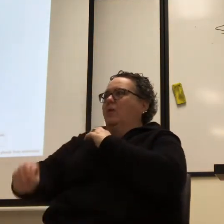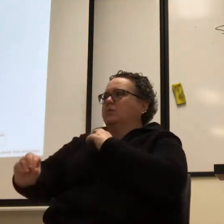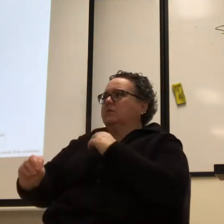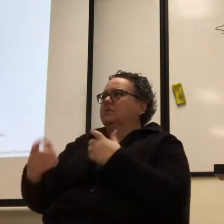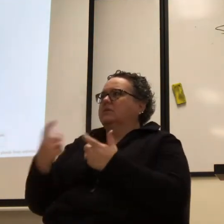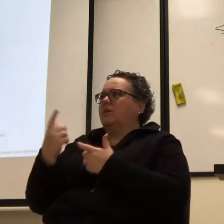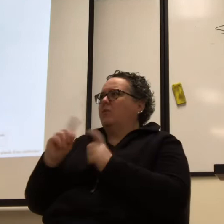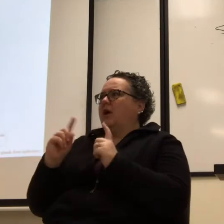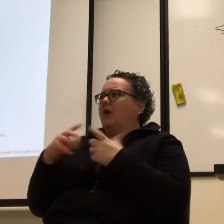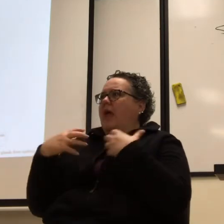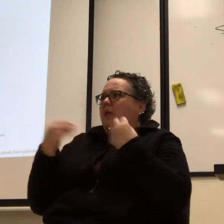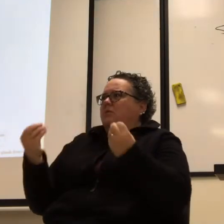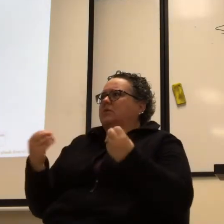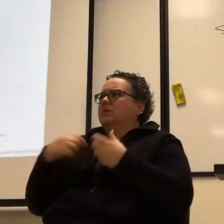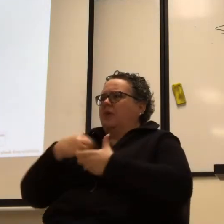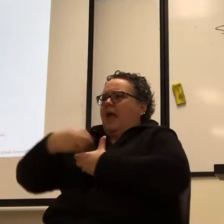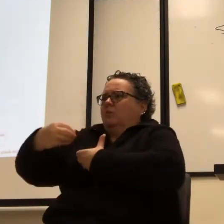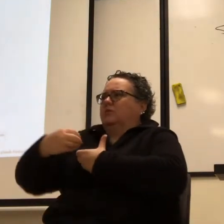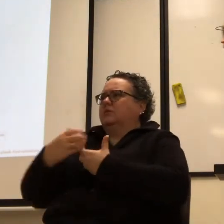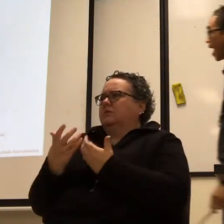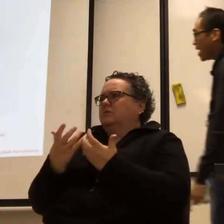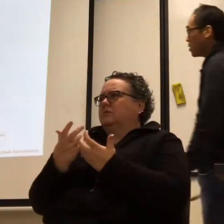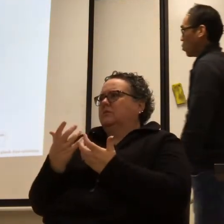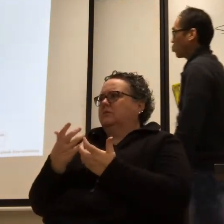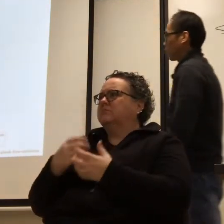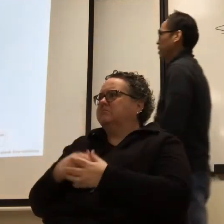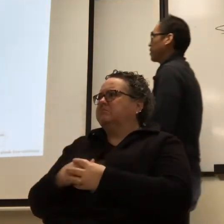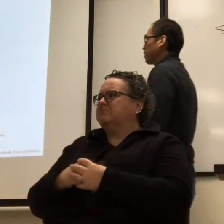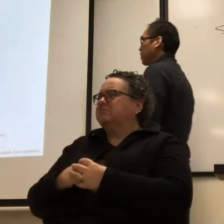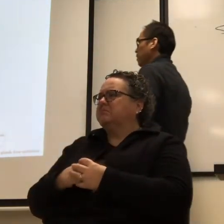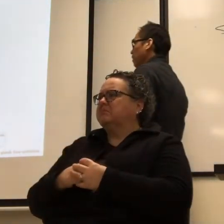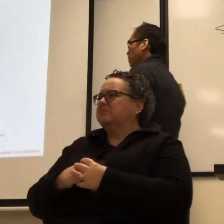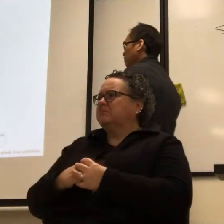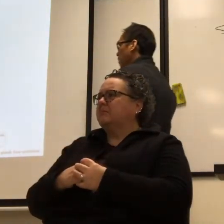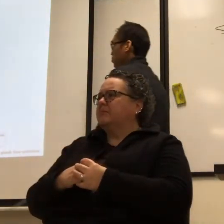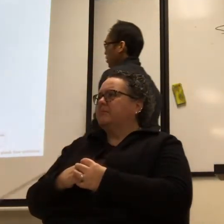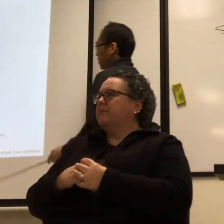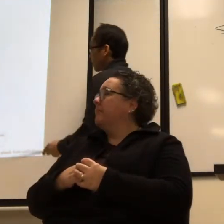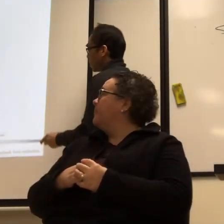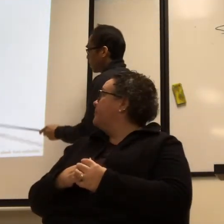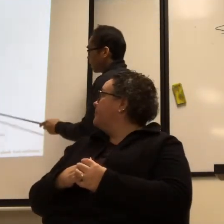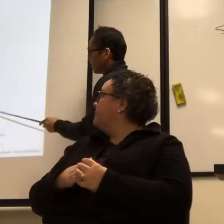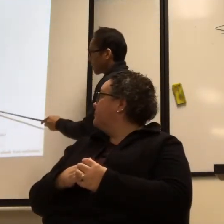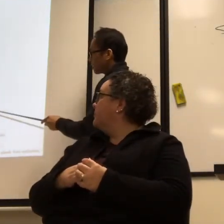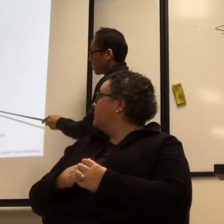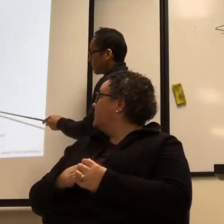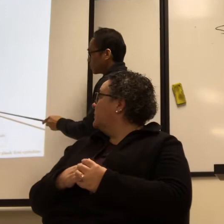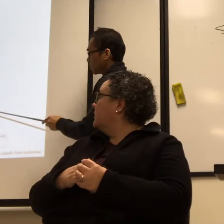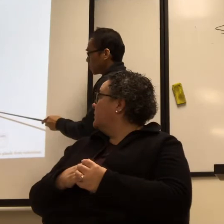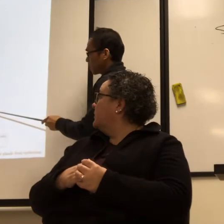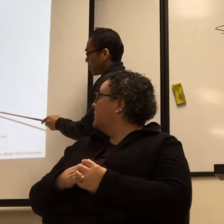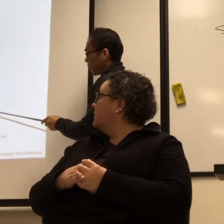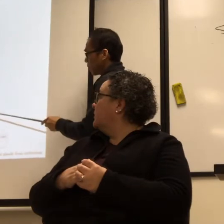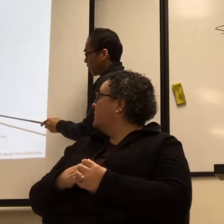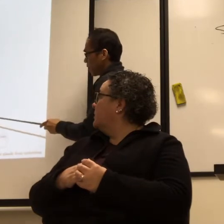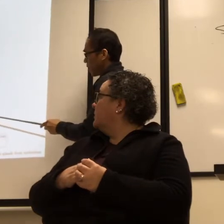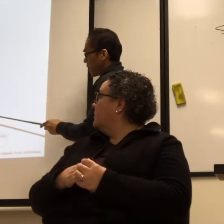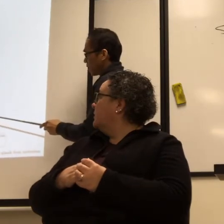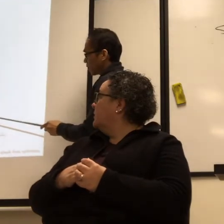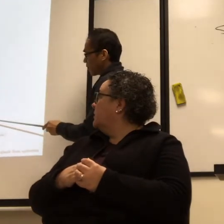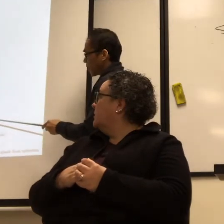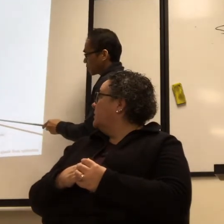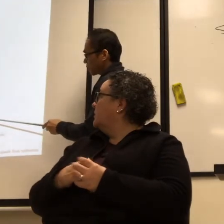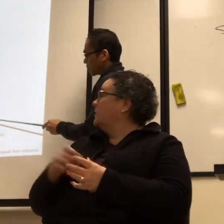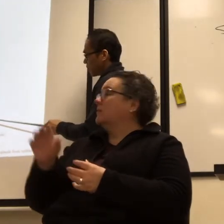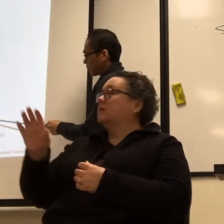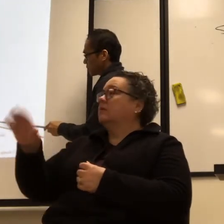gland has an endocrine function, the duct cells disintegrate